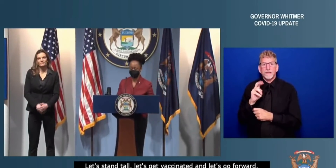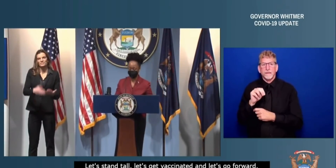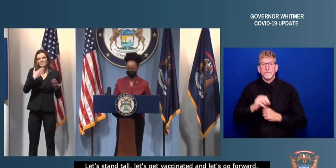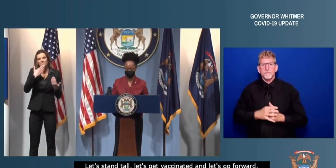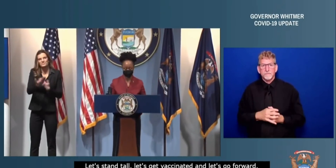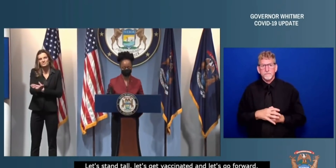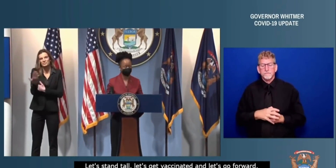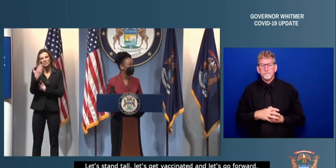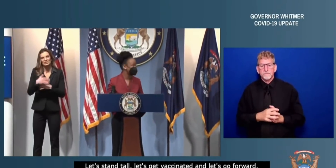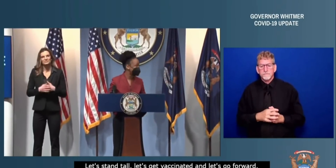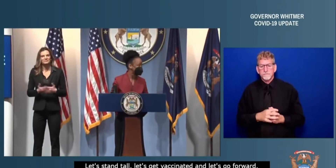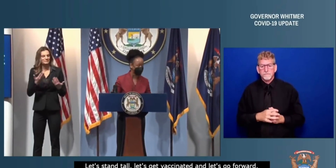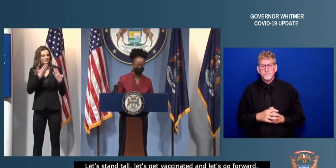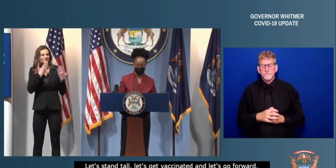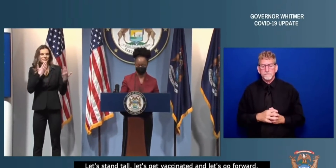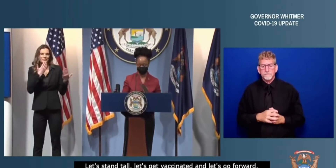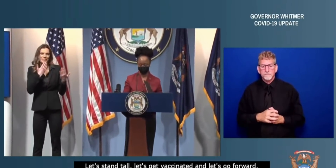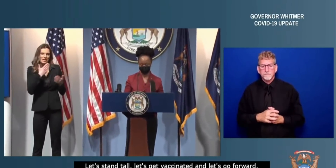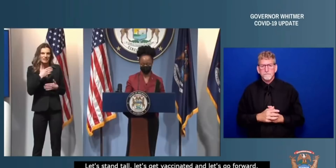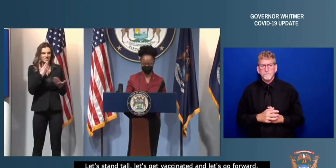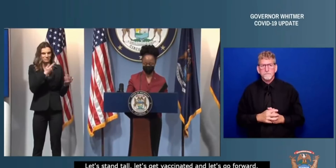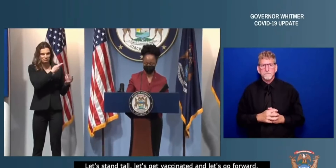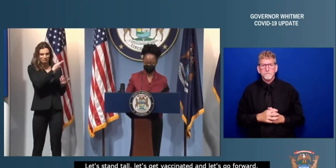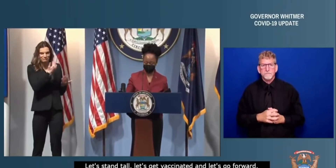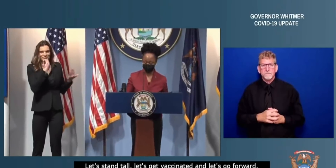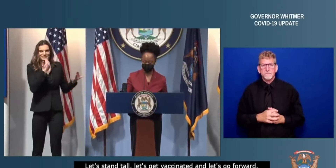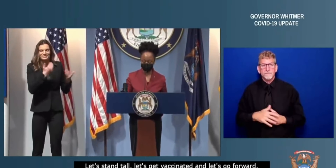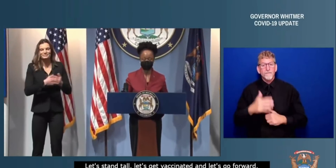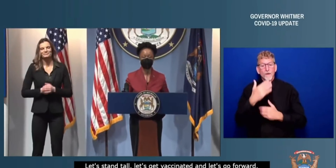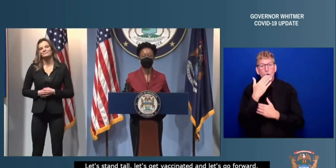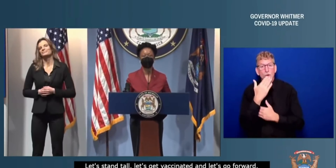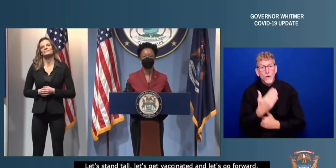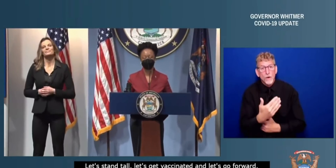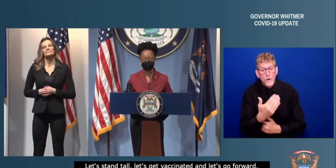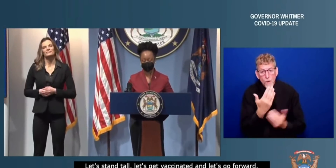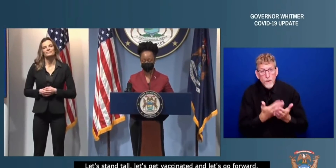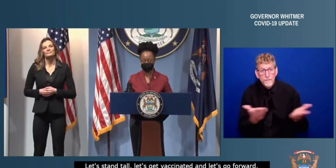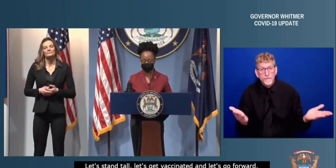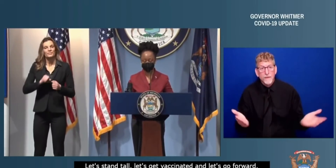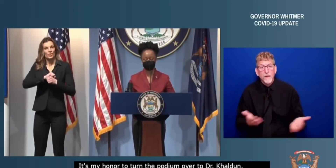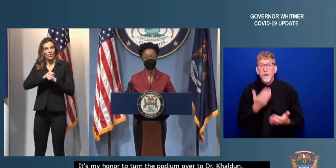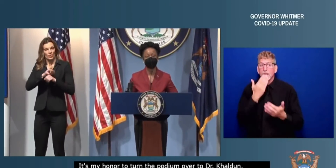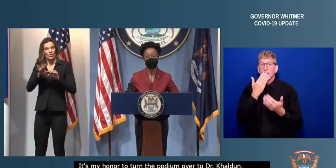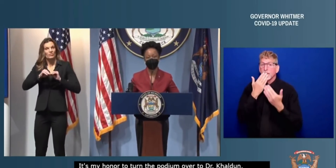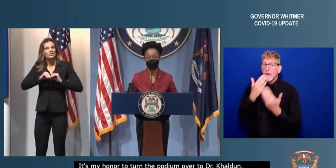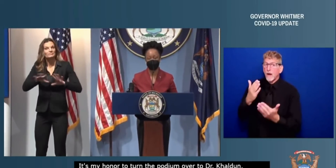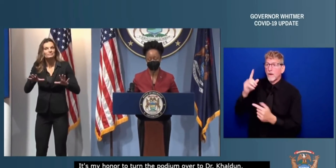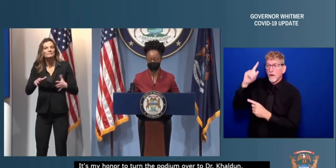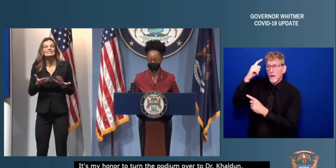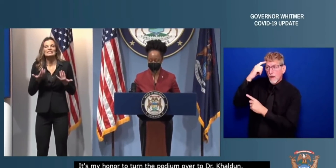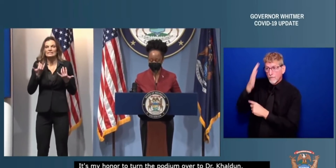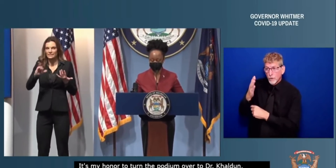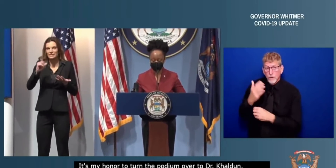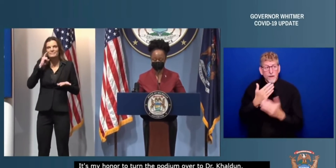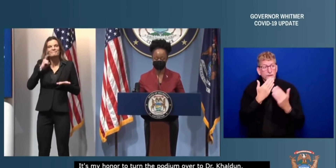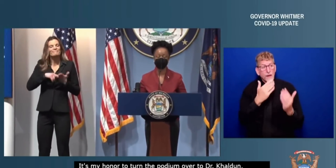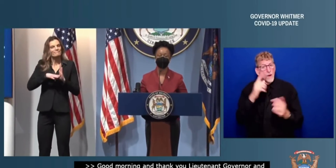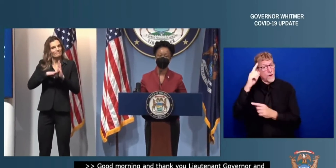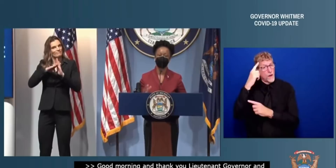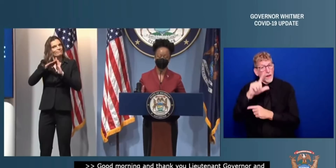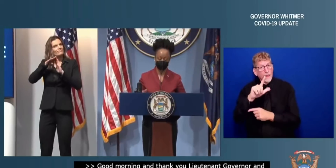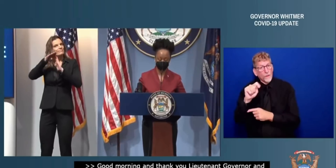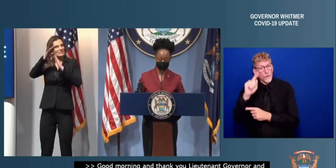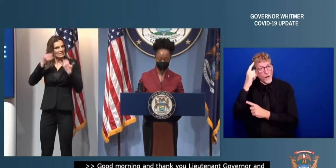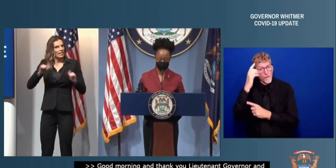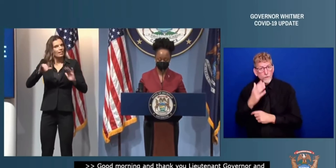Good morning, and thank you, Lieutenant Governor and Governor. So our COVID-19 cases remain high, but I'm pleased